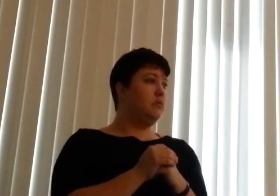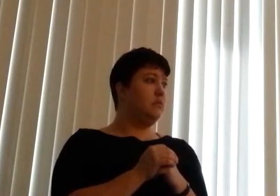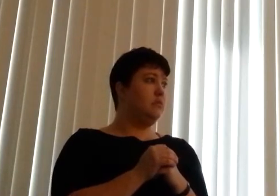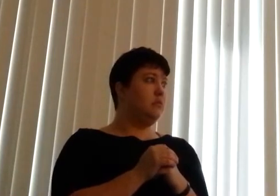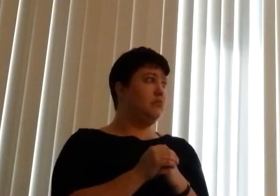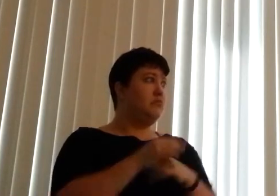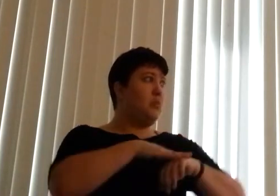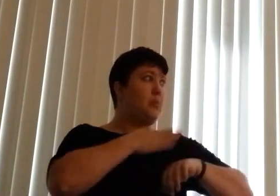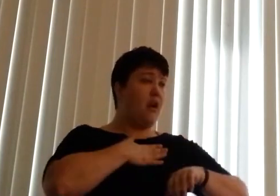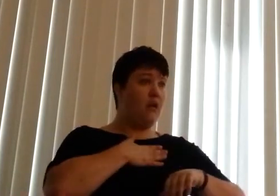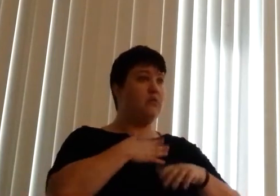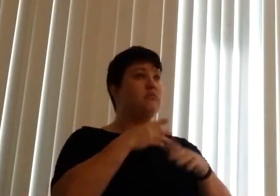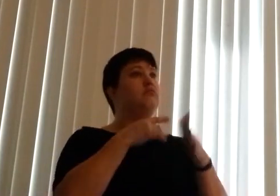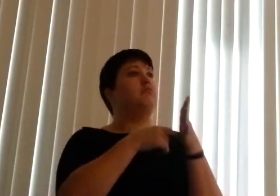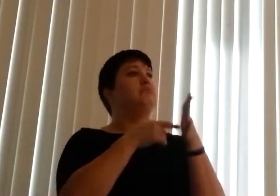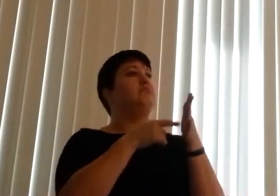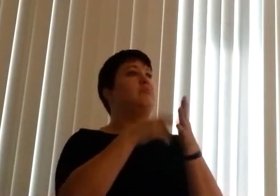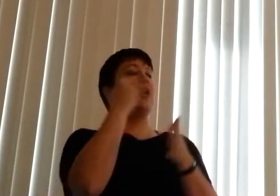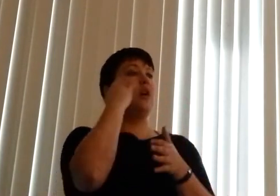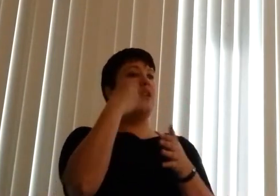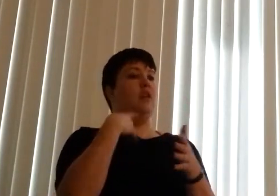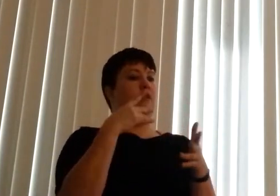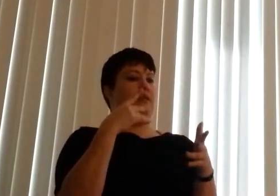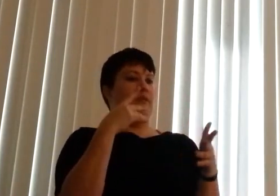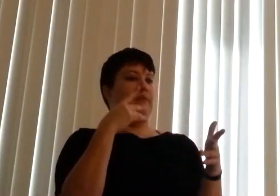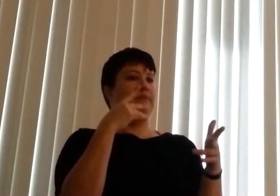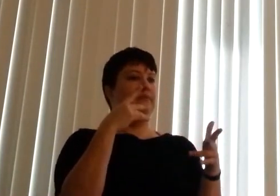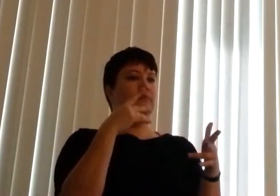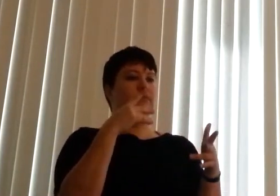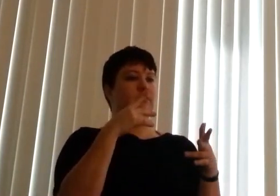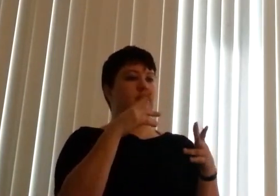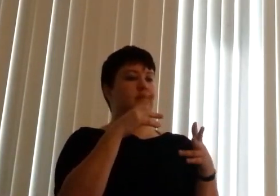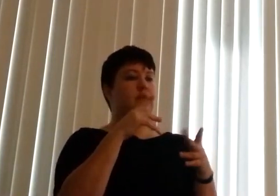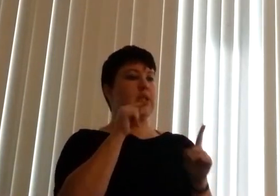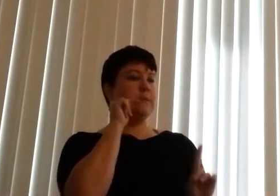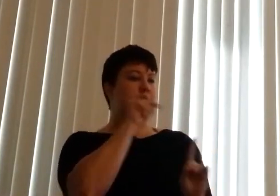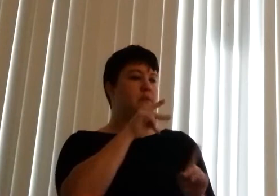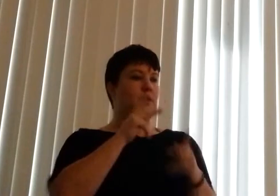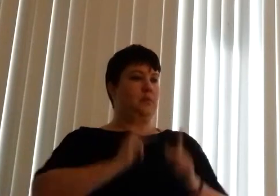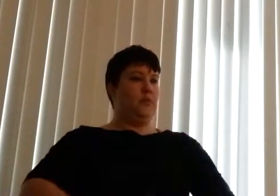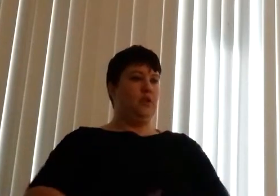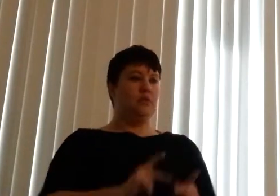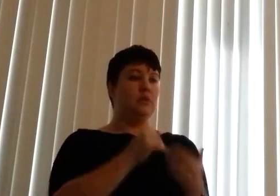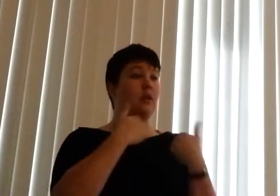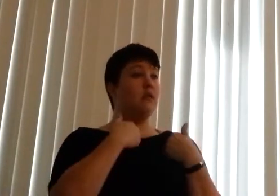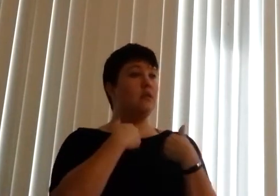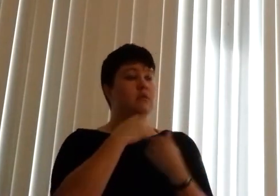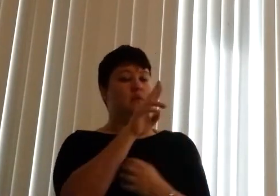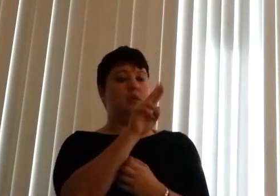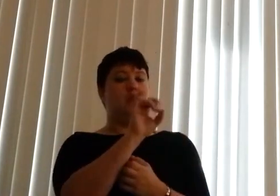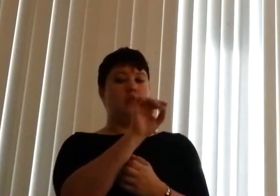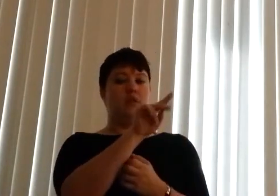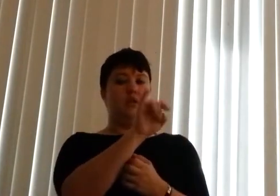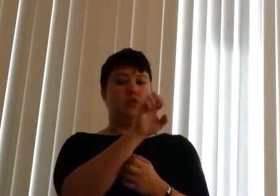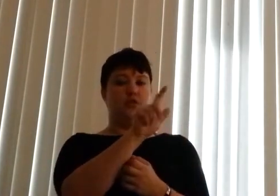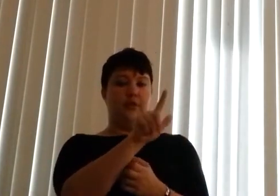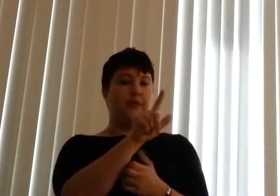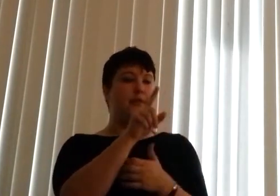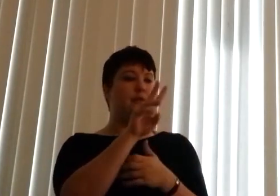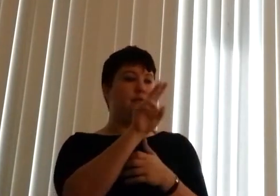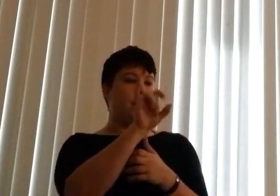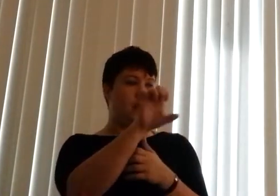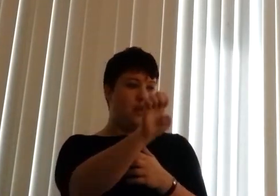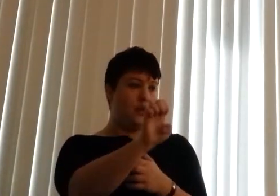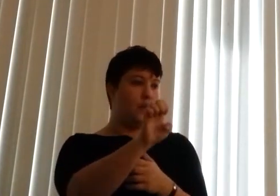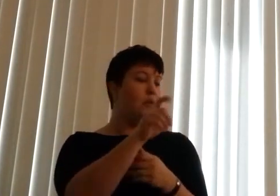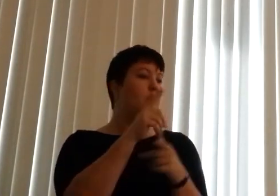On my account, if a particular being possesses unconditional value, this value does not vary